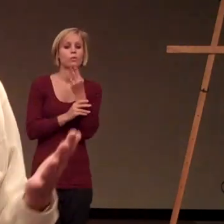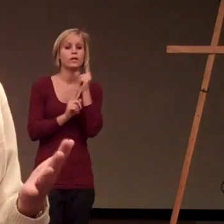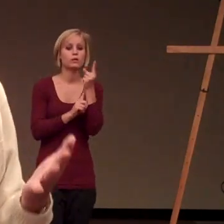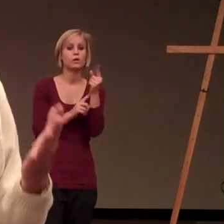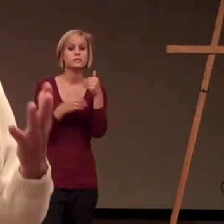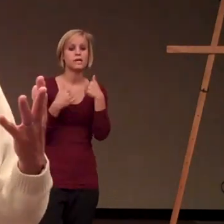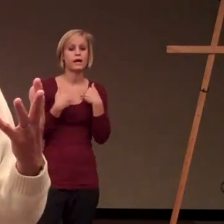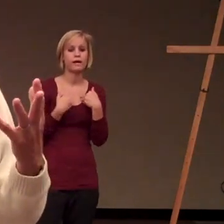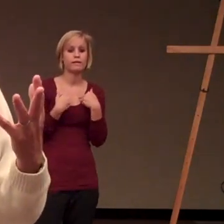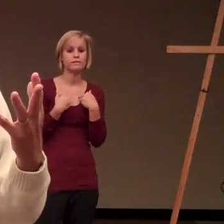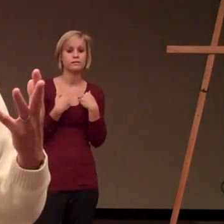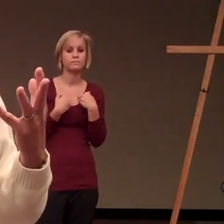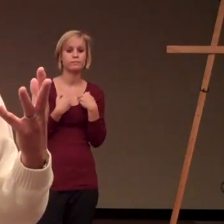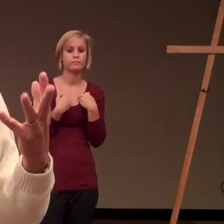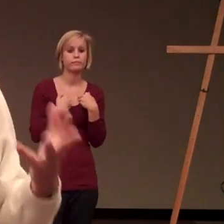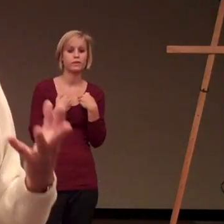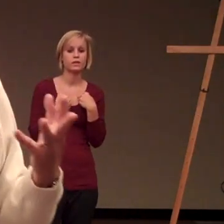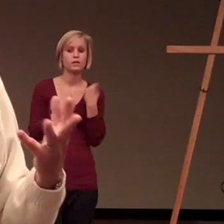to have